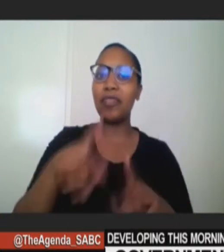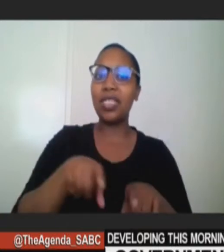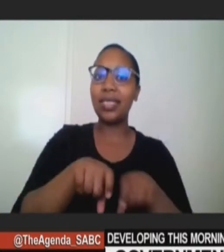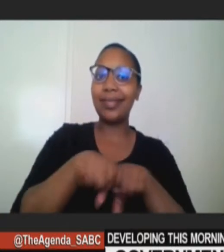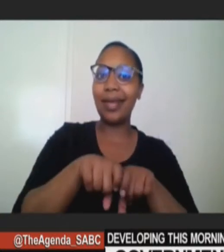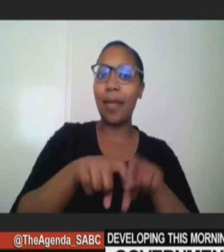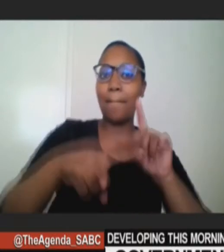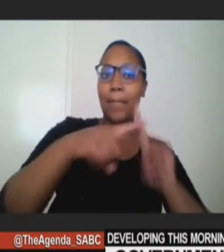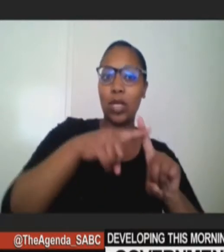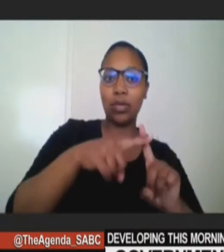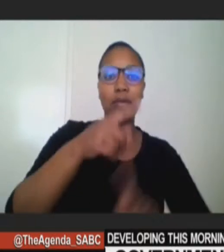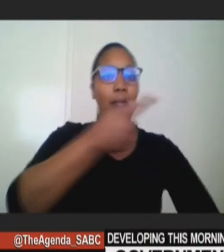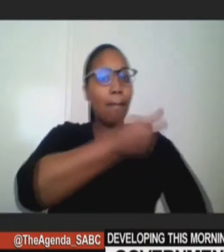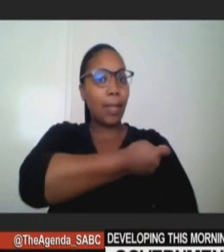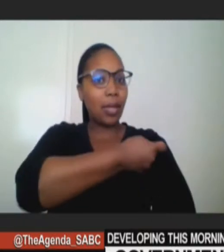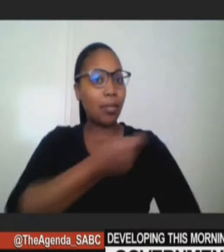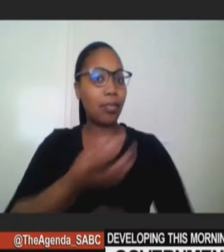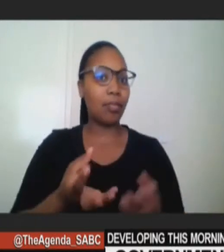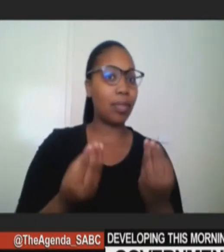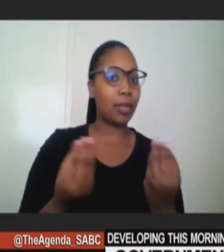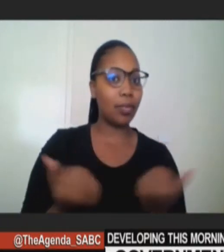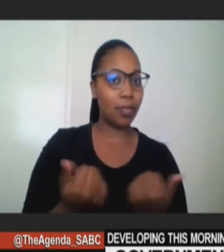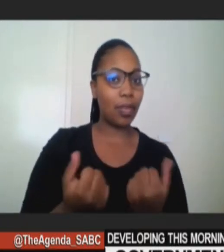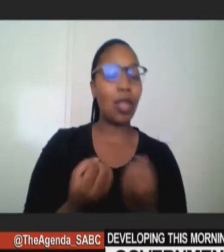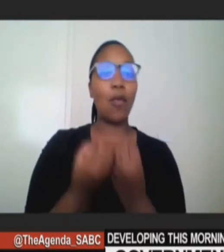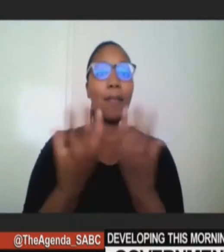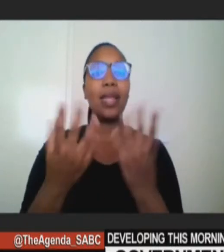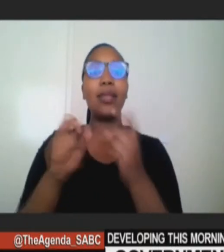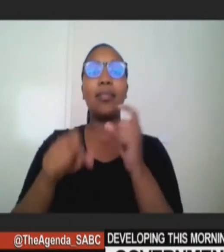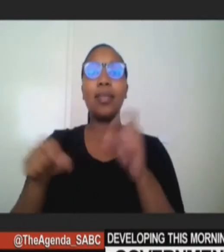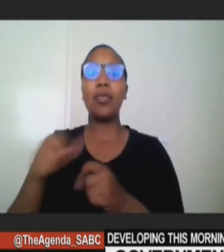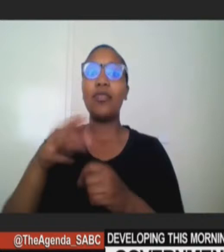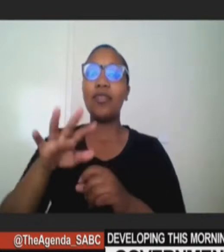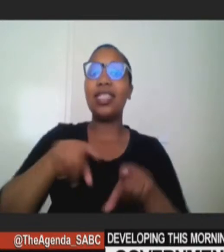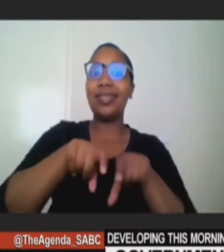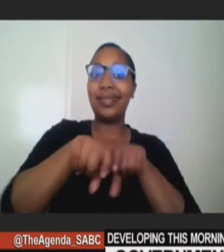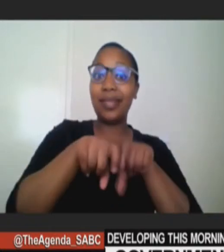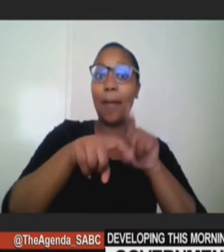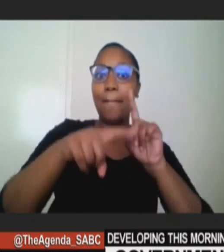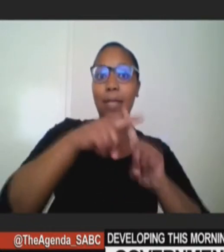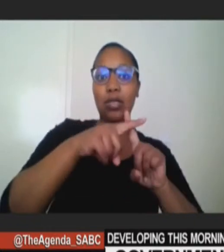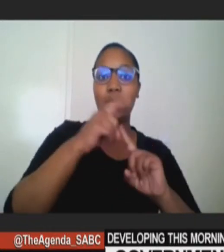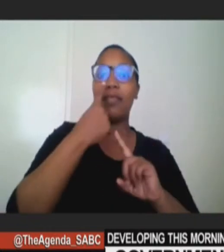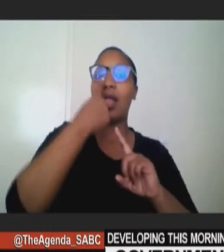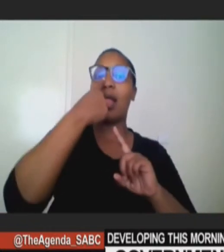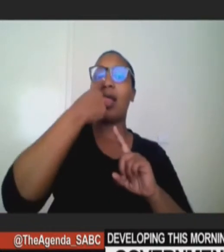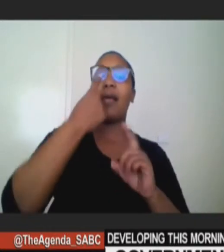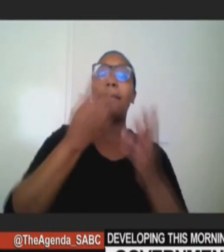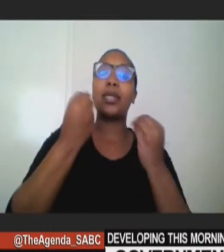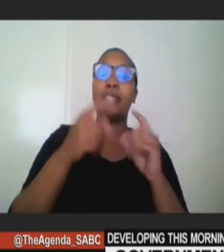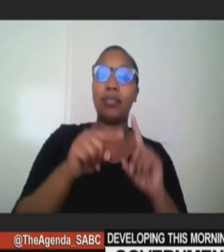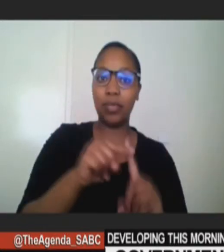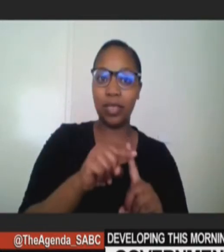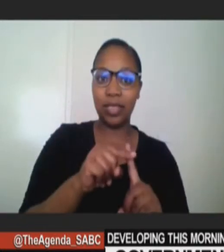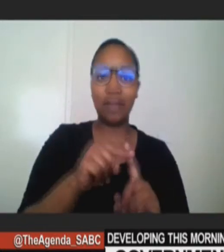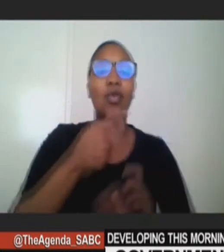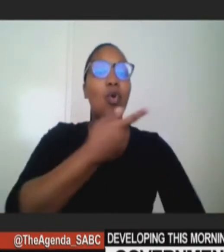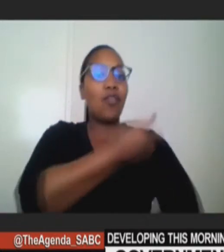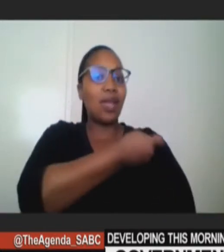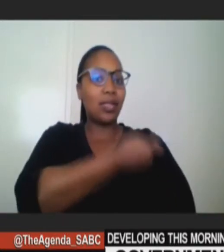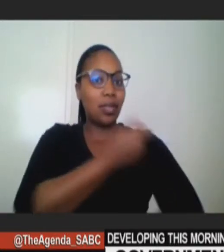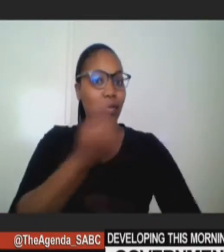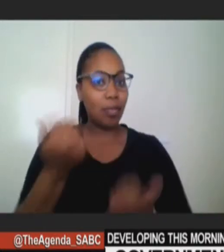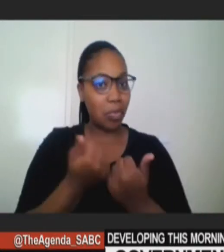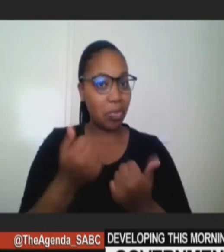people who have tested positive for COVID-19 have been vaccinated? Number two, PCR tests are